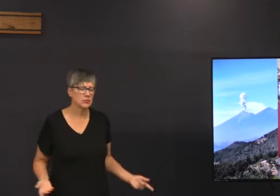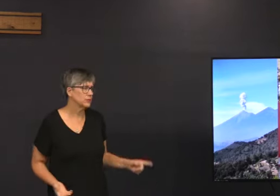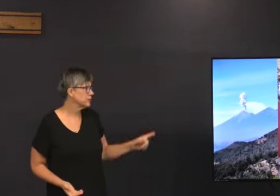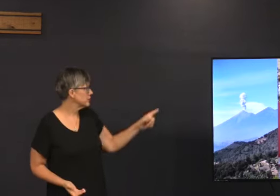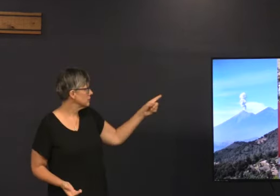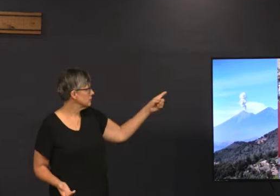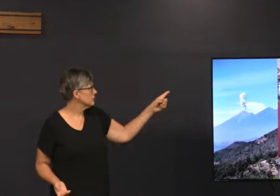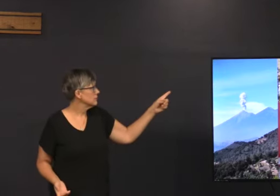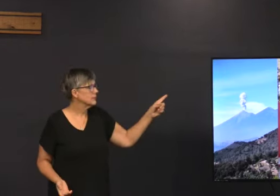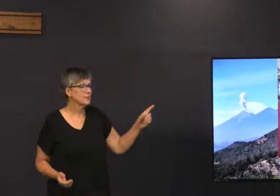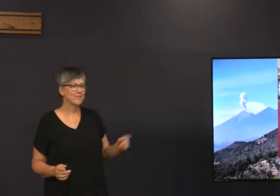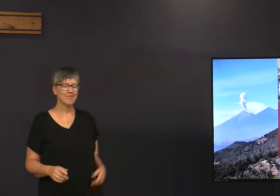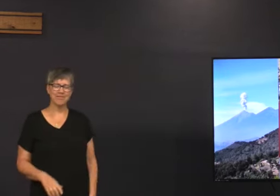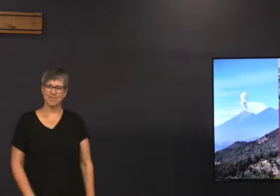homes.